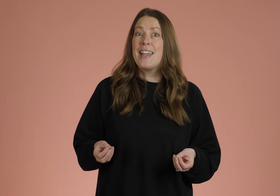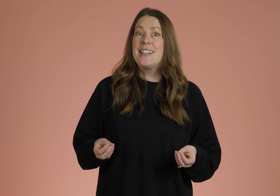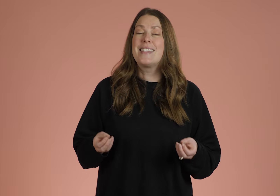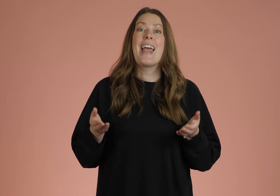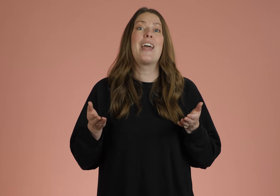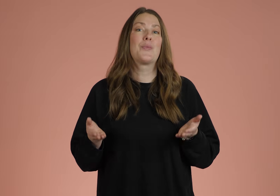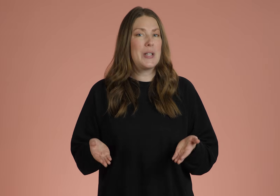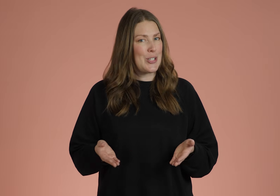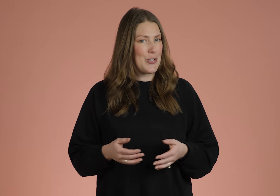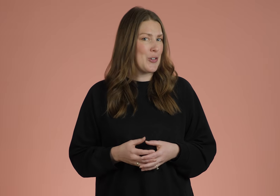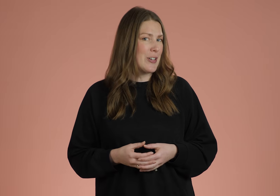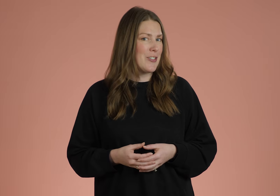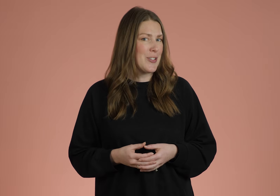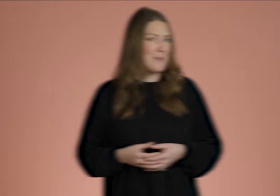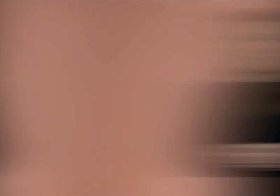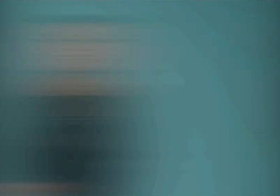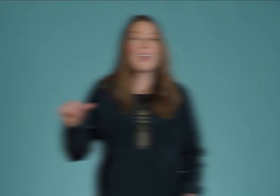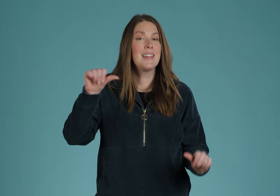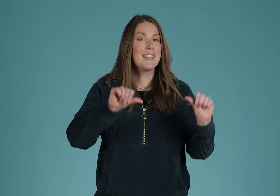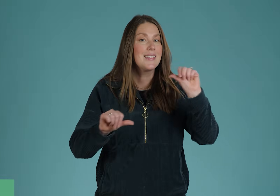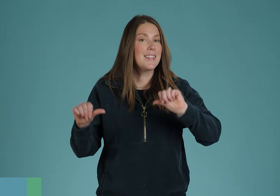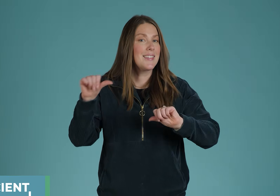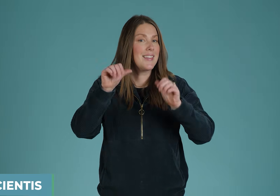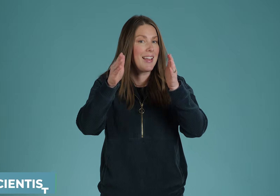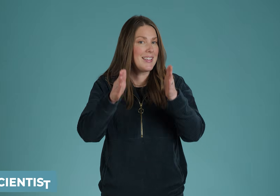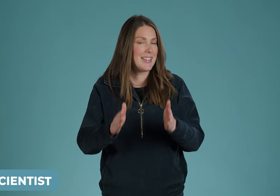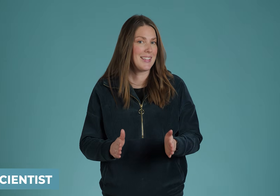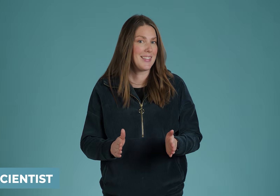science and research careers. Scientist,